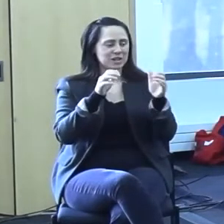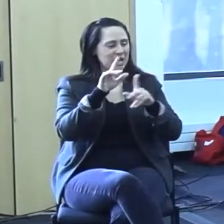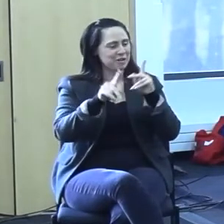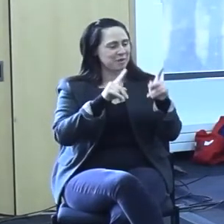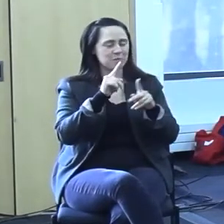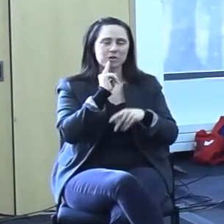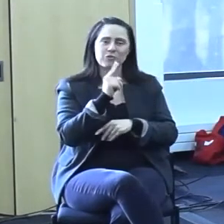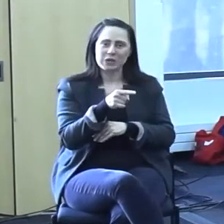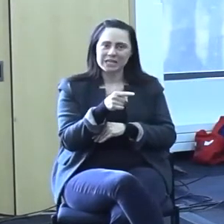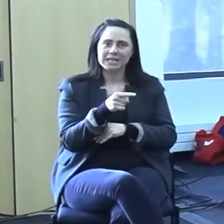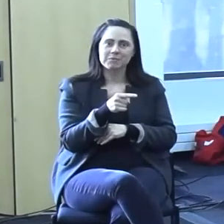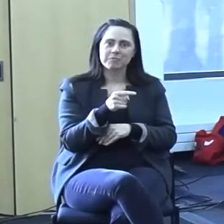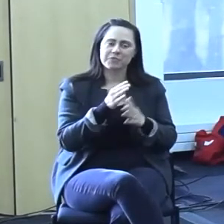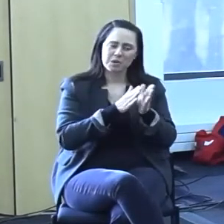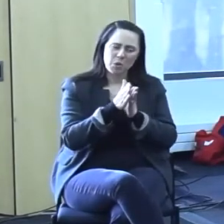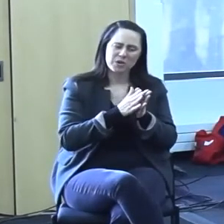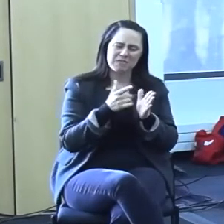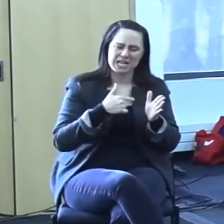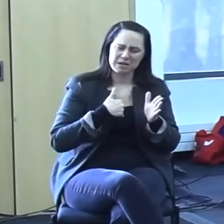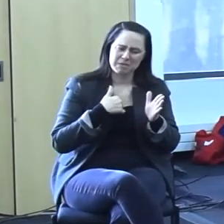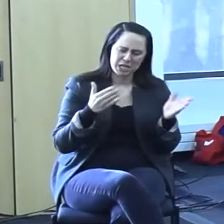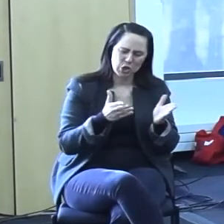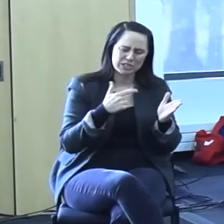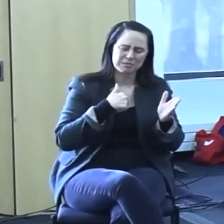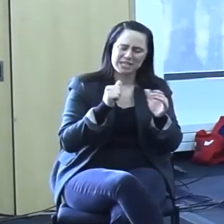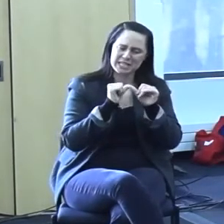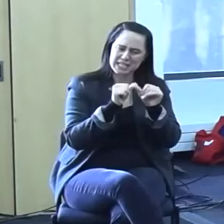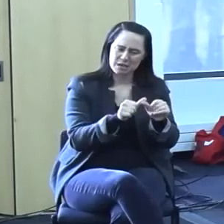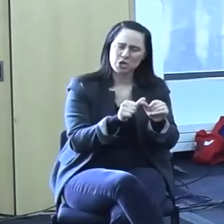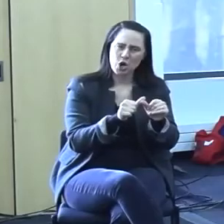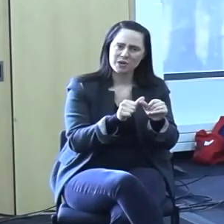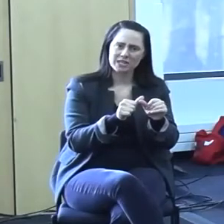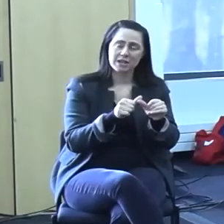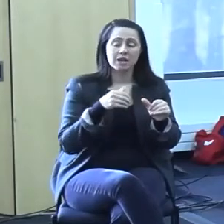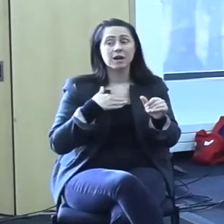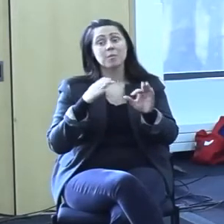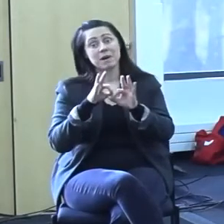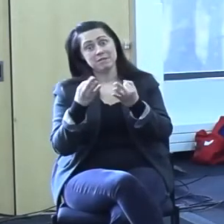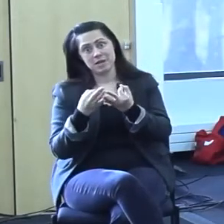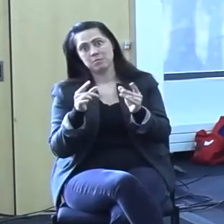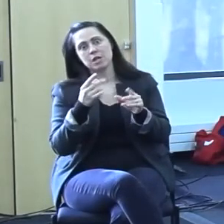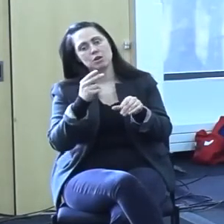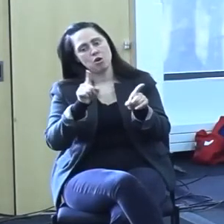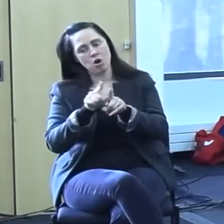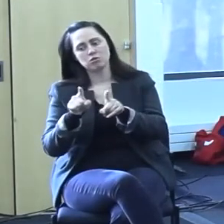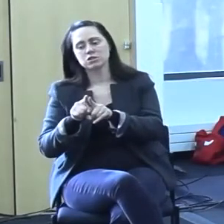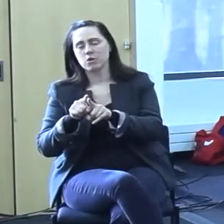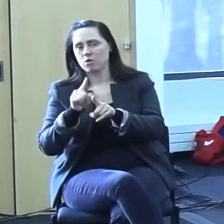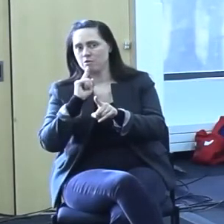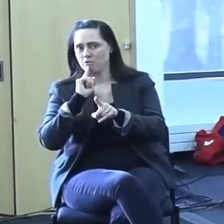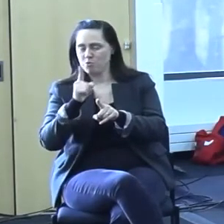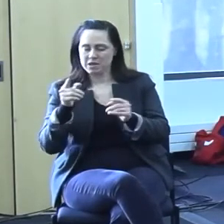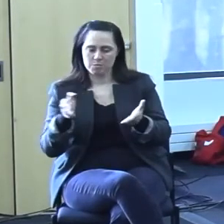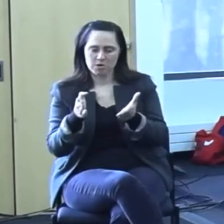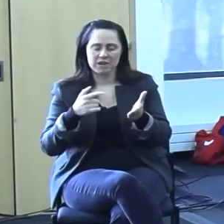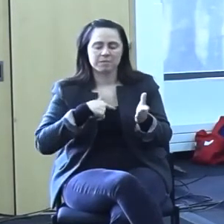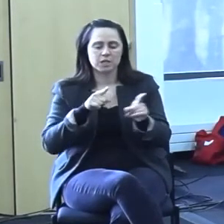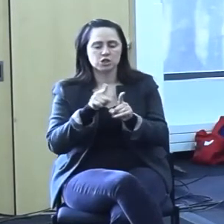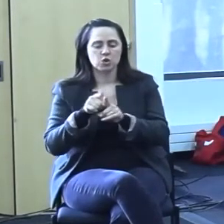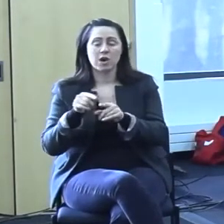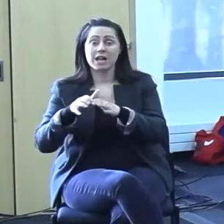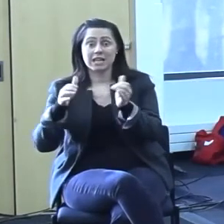have really motivated me to keep going. My family has really had too, and a lot